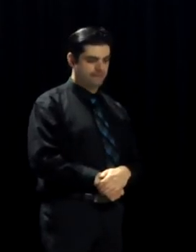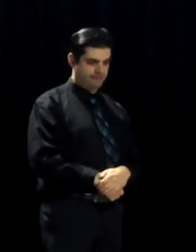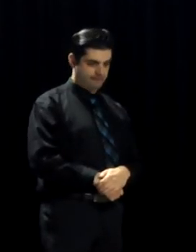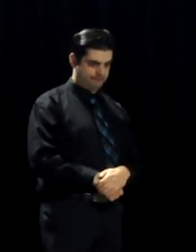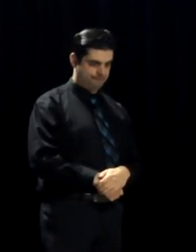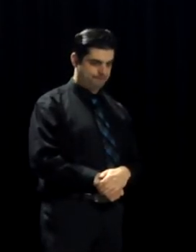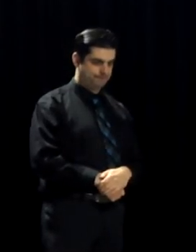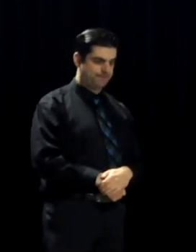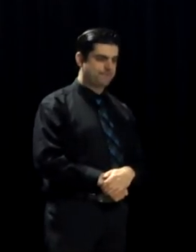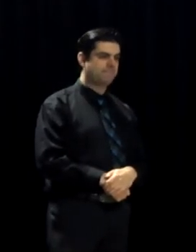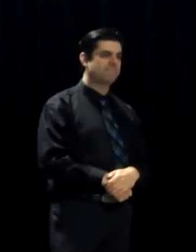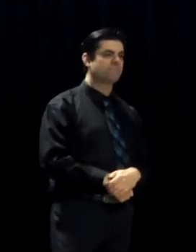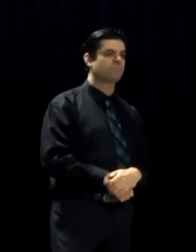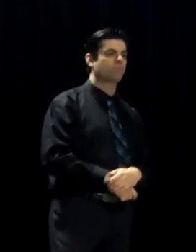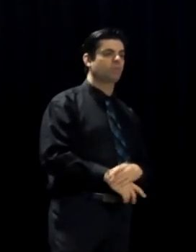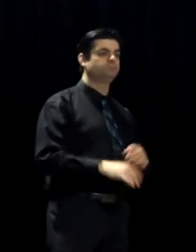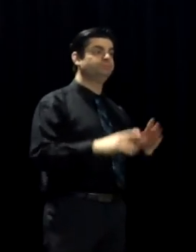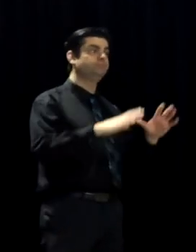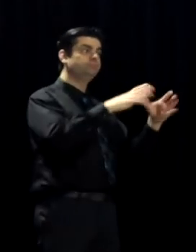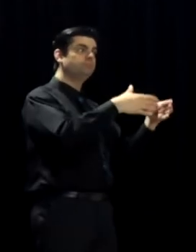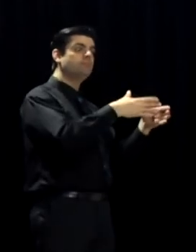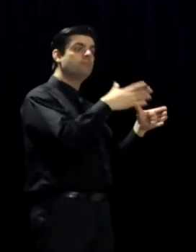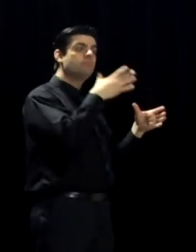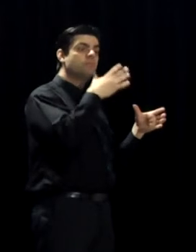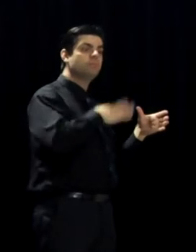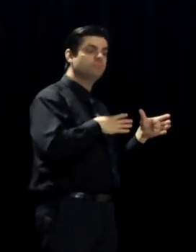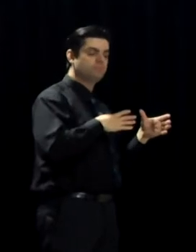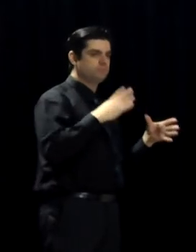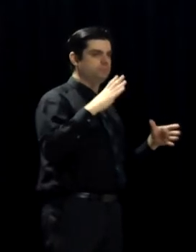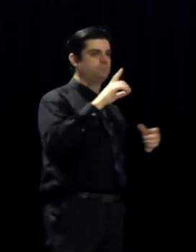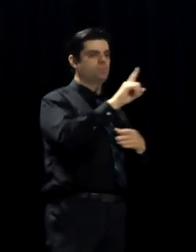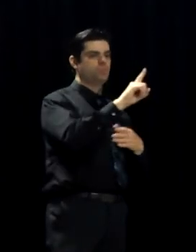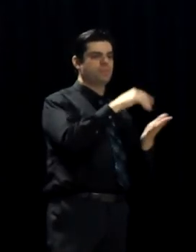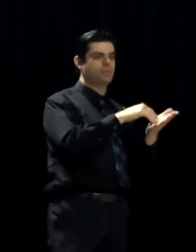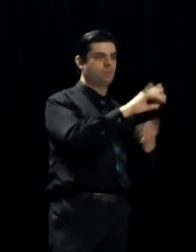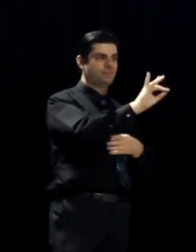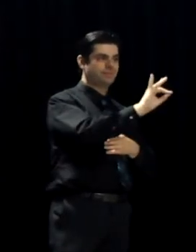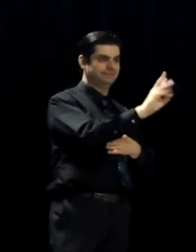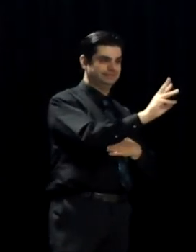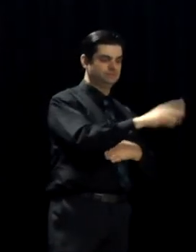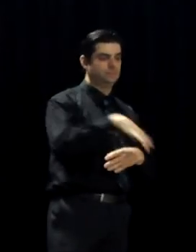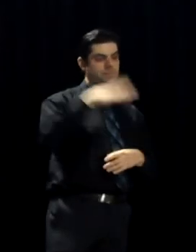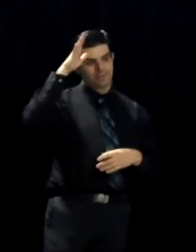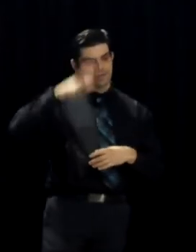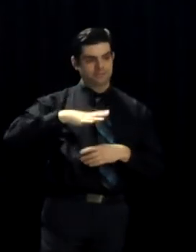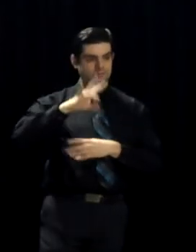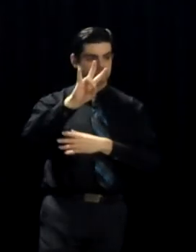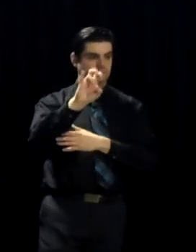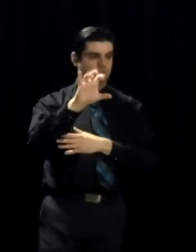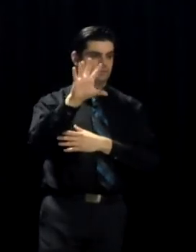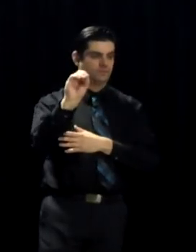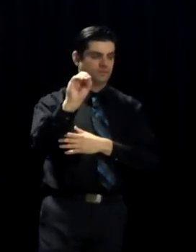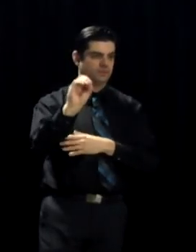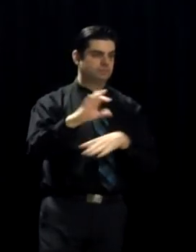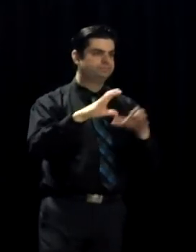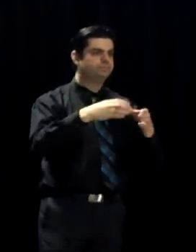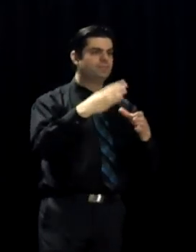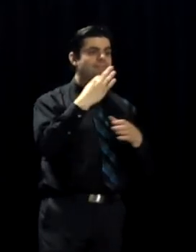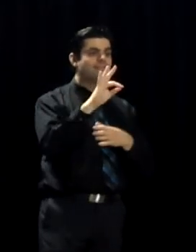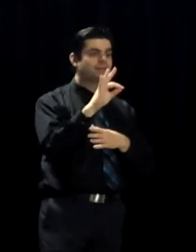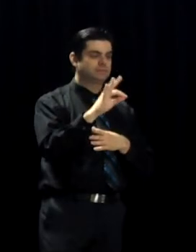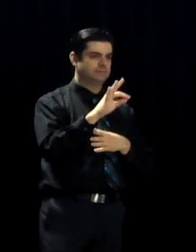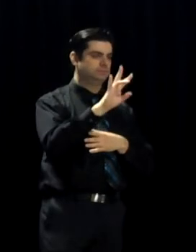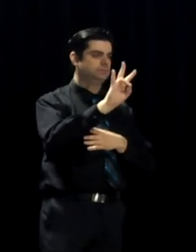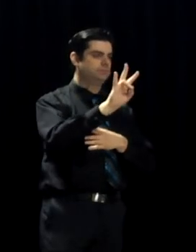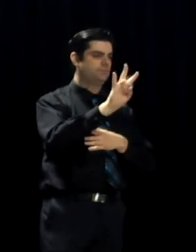male, 74 under 19, 297 in their 20s, 225 in their 30s, 227